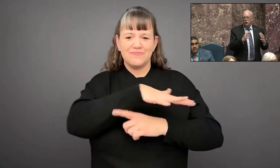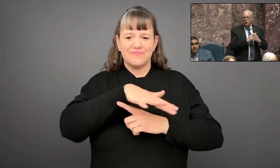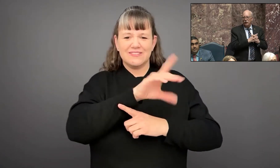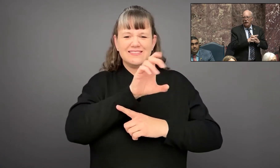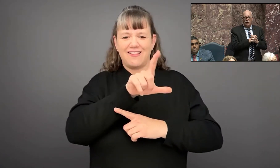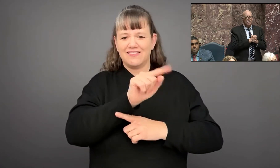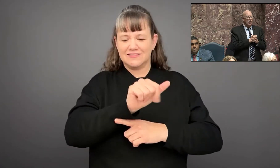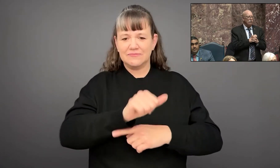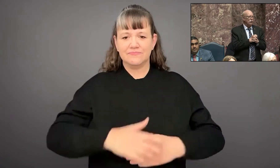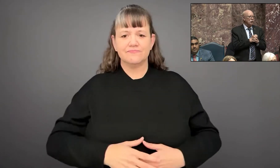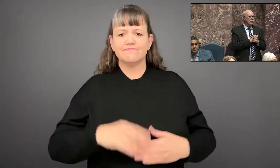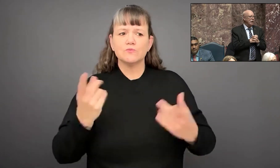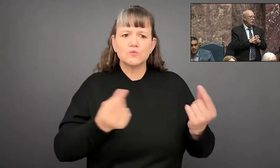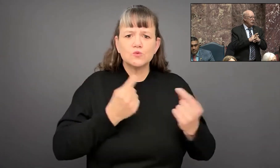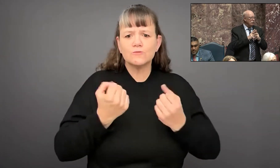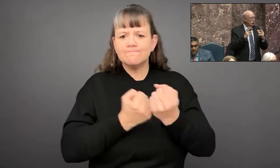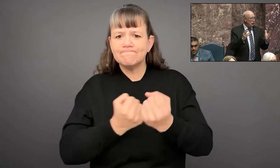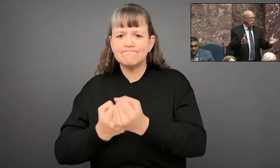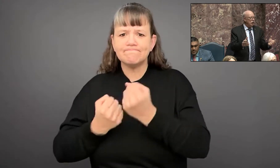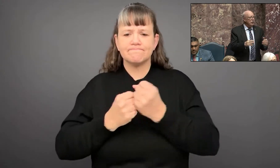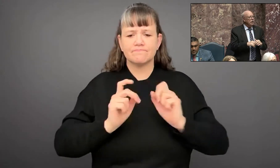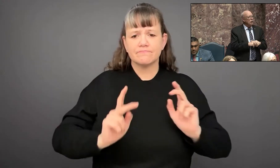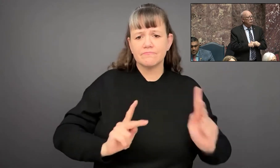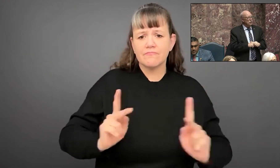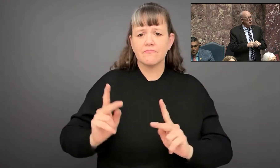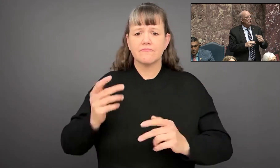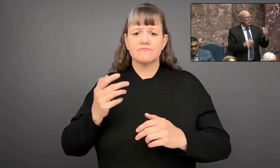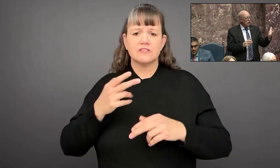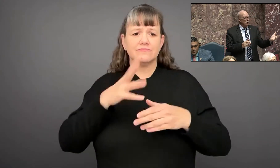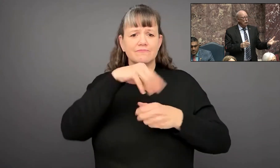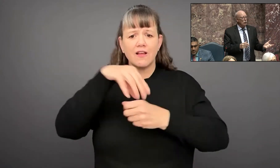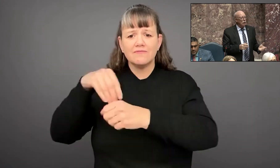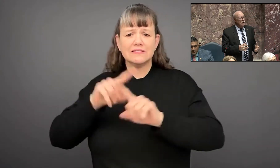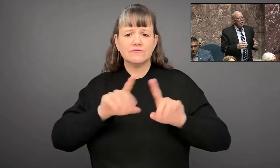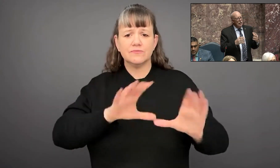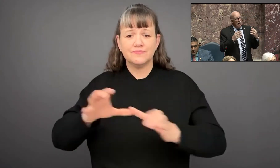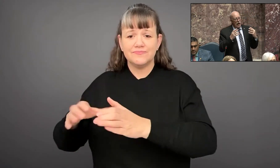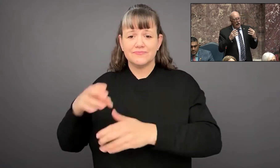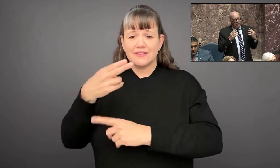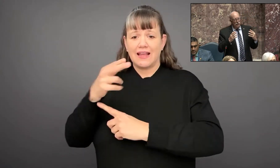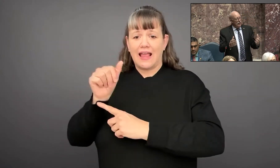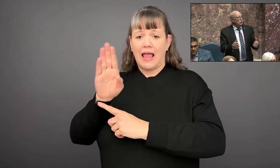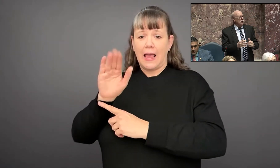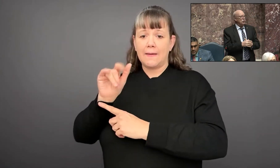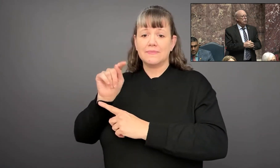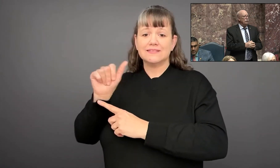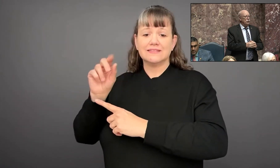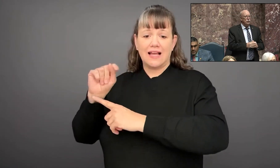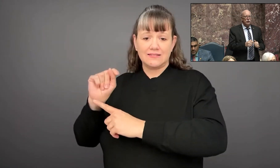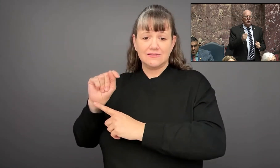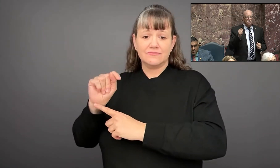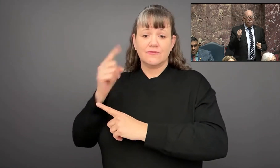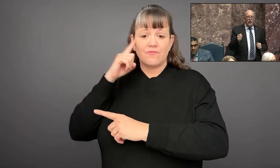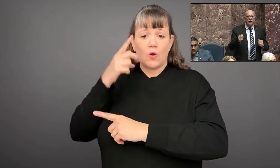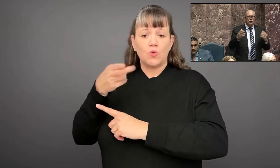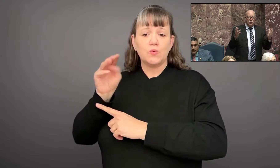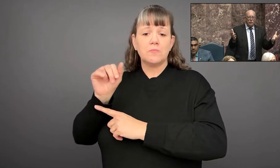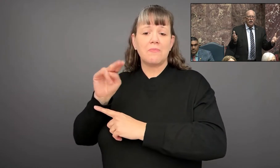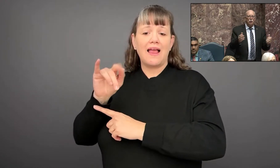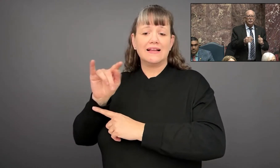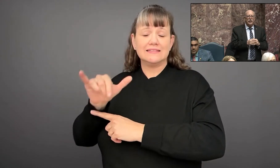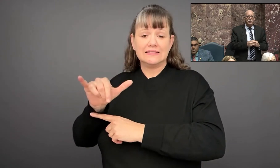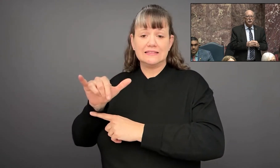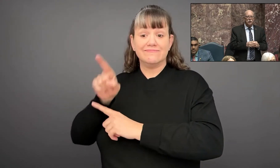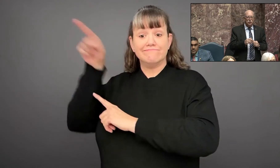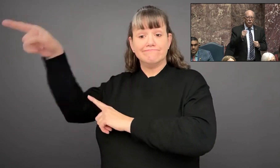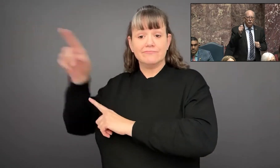years. She's done Habitat for Humanity in Fiji, in Brazil, in Nicaragua. and then taught school for 2 years in Japan, and she's back